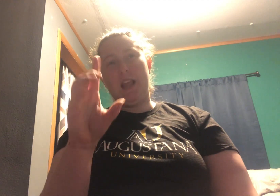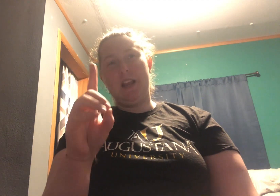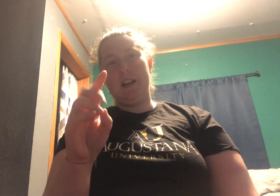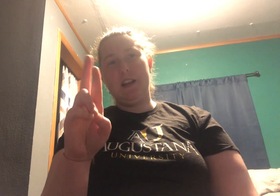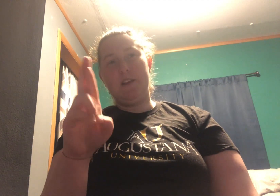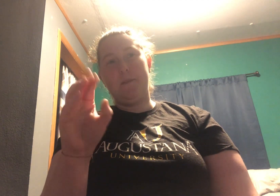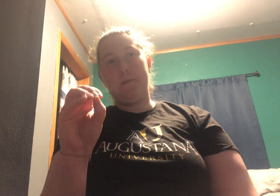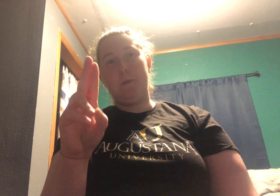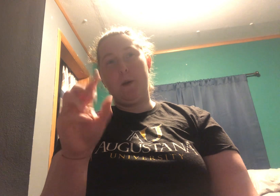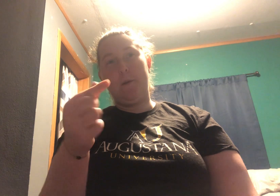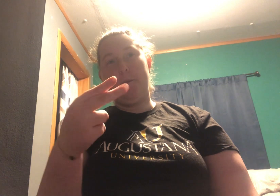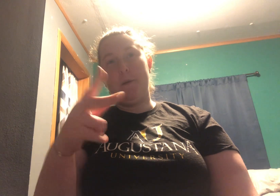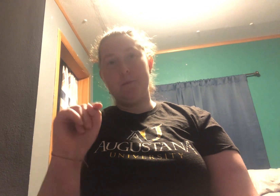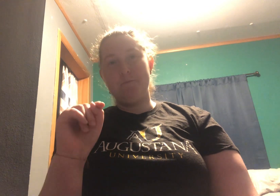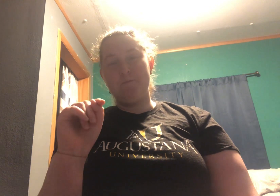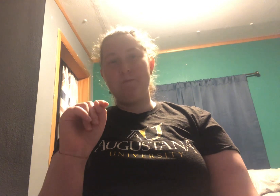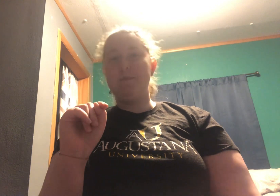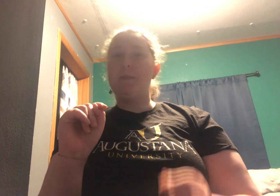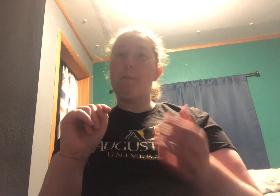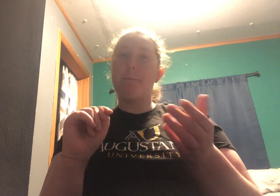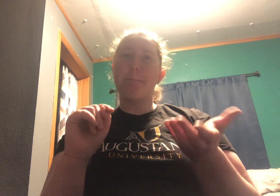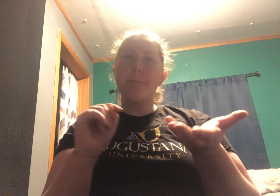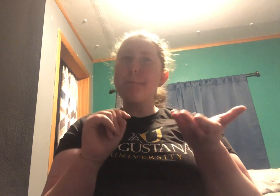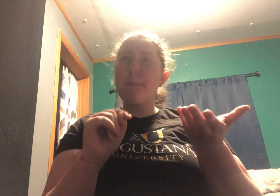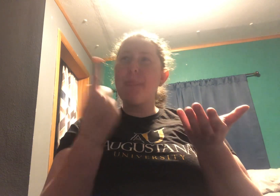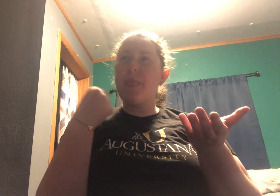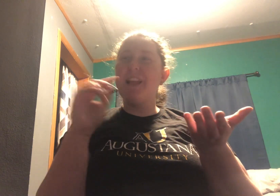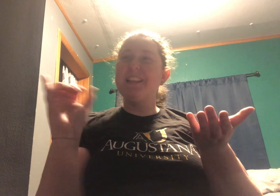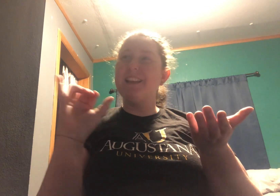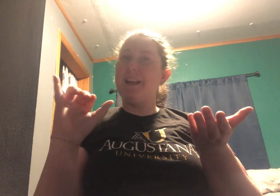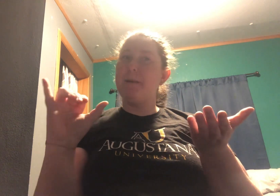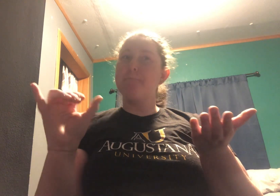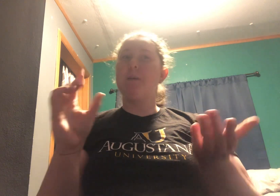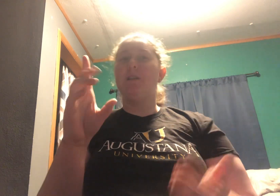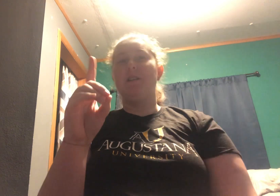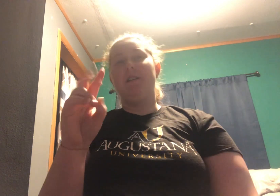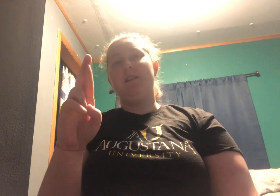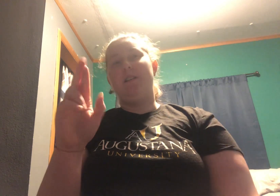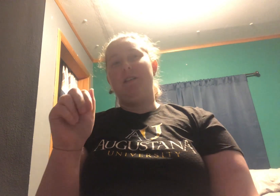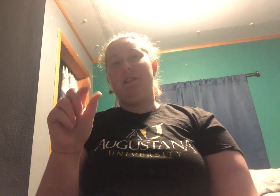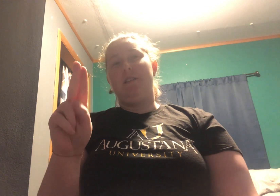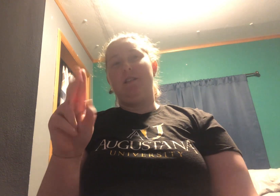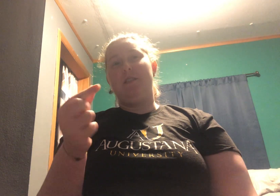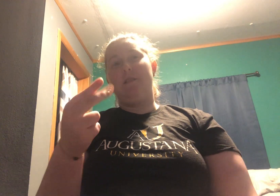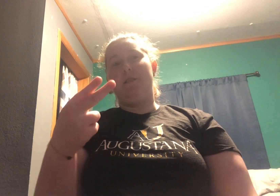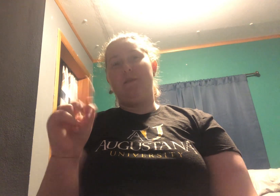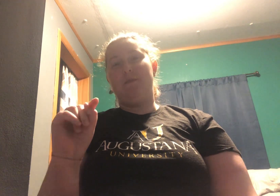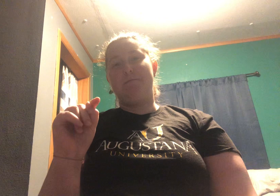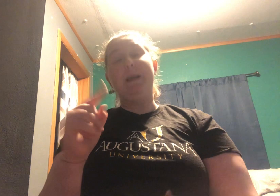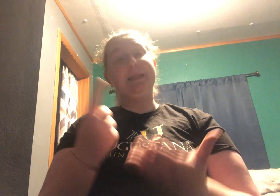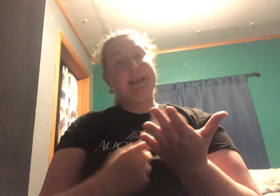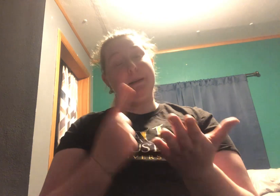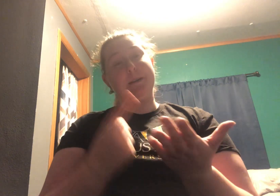word. It's sort of like the word drought, right? Draft. Sometimes the GH, I don't know